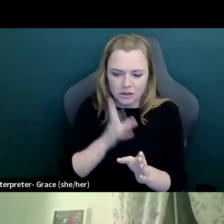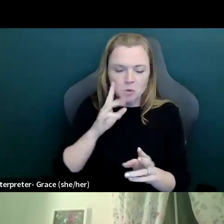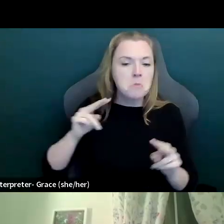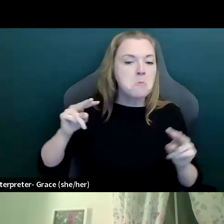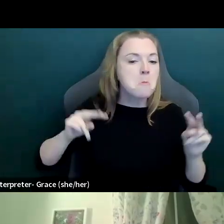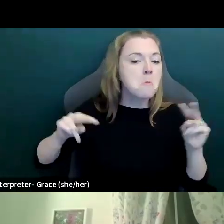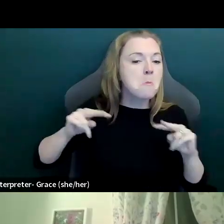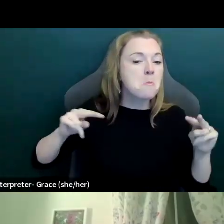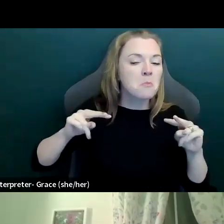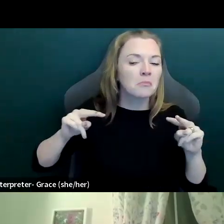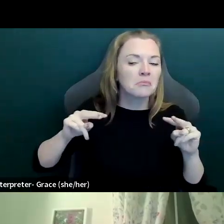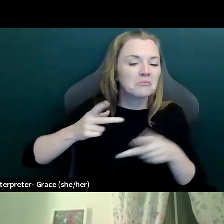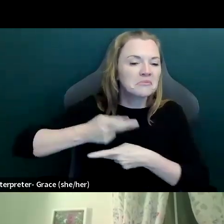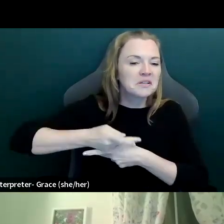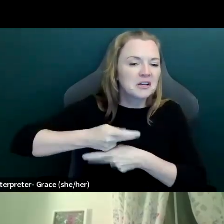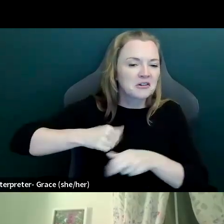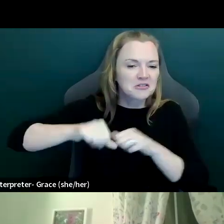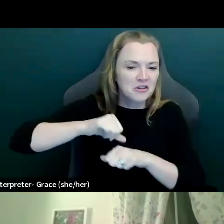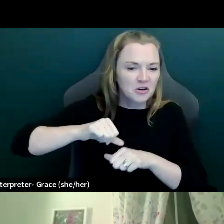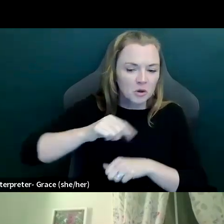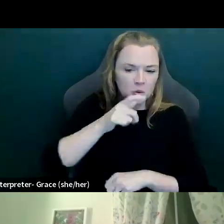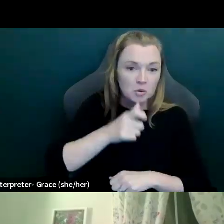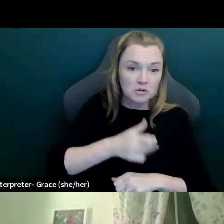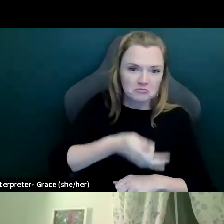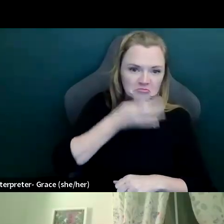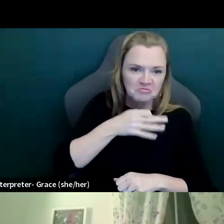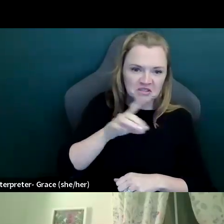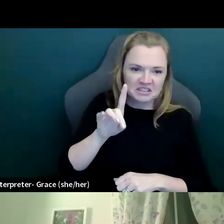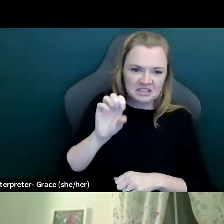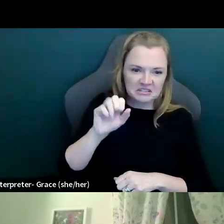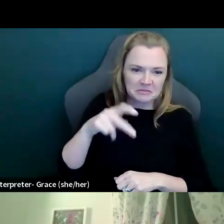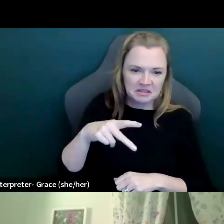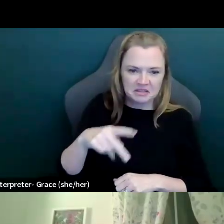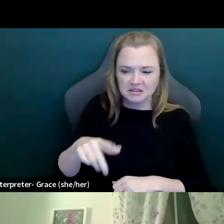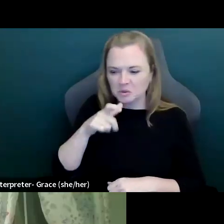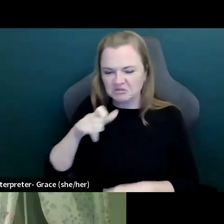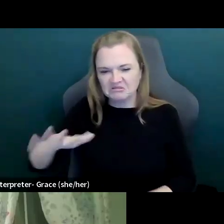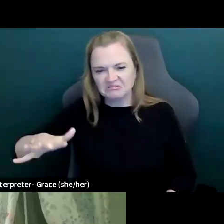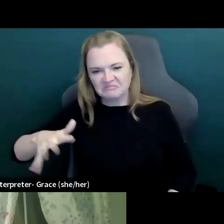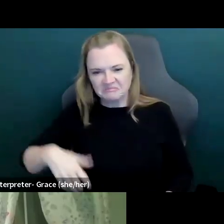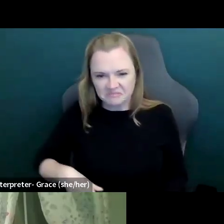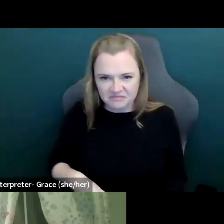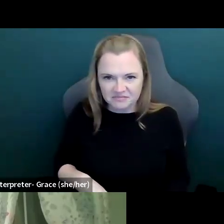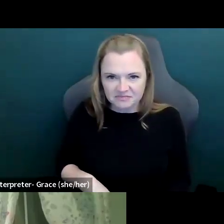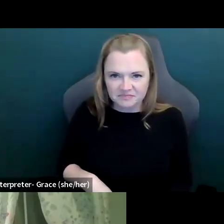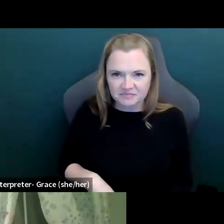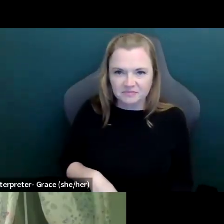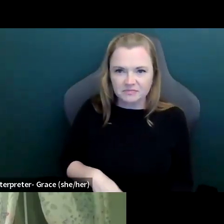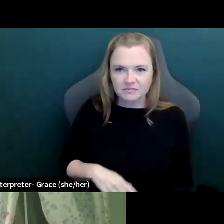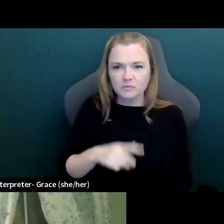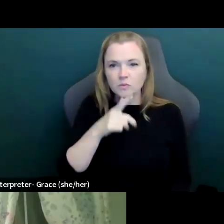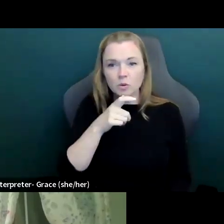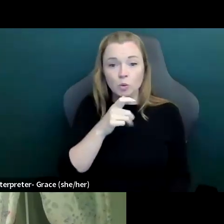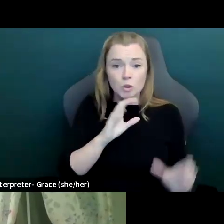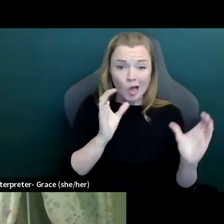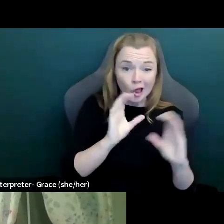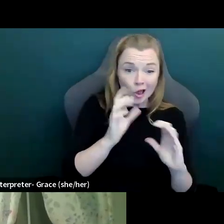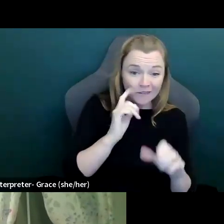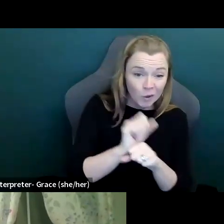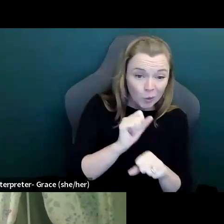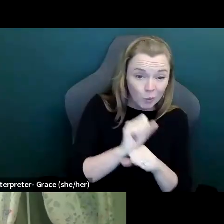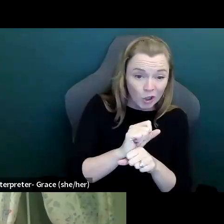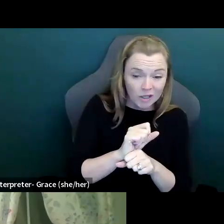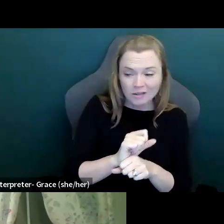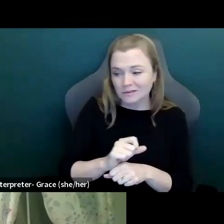You know who's the good DSP and who's the okay one, and who's looking for work and who's not looking for